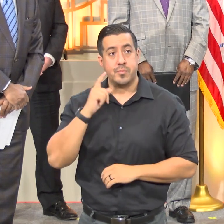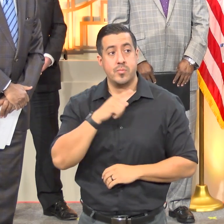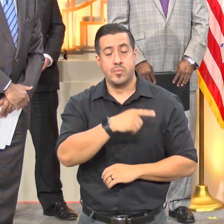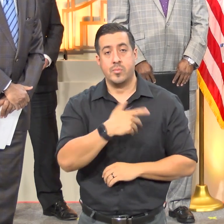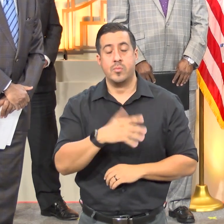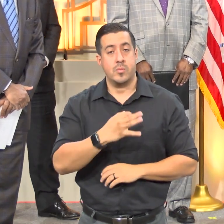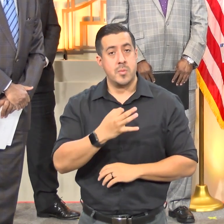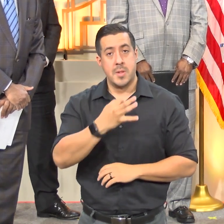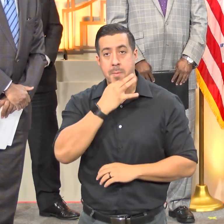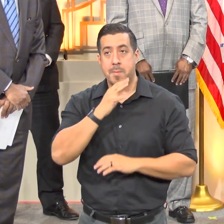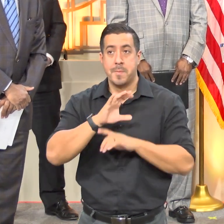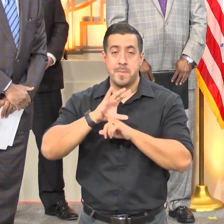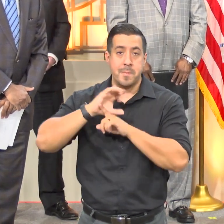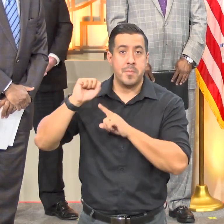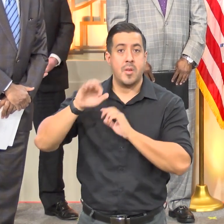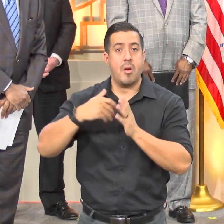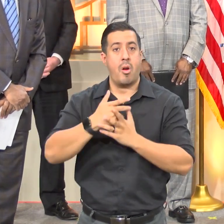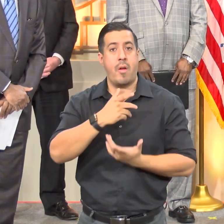exceptional